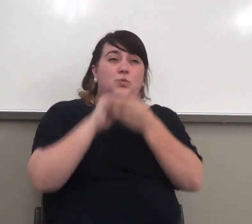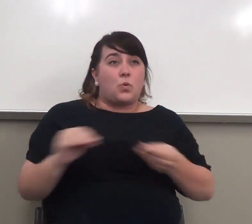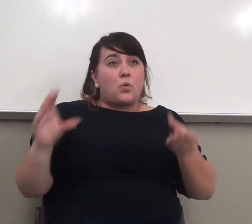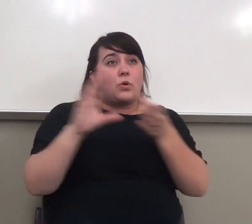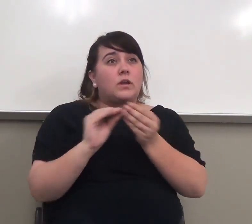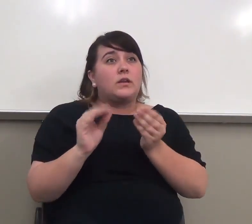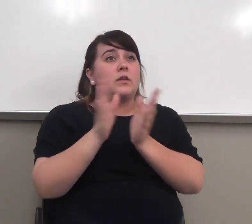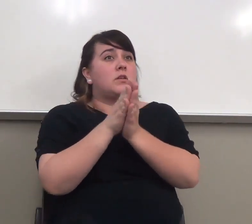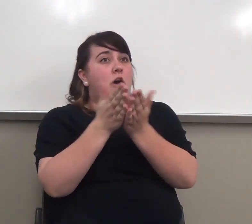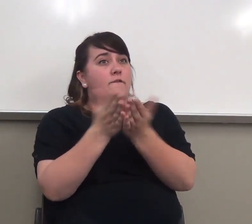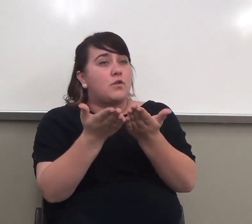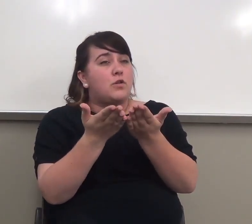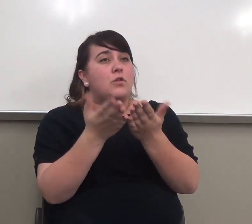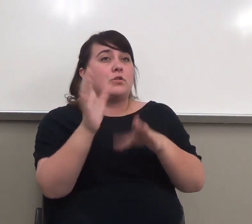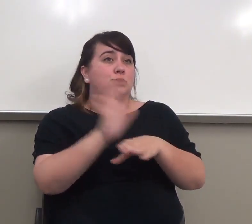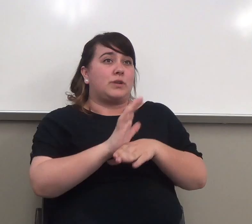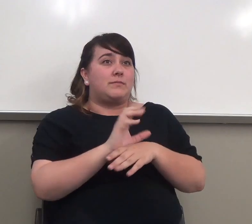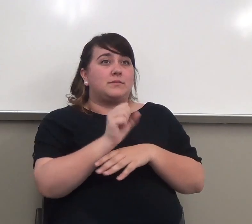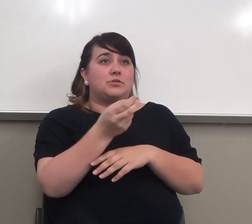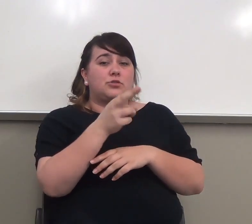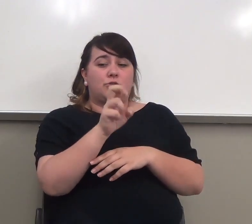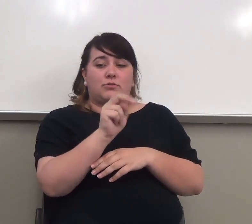imaginary. Yeah. Something that you're